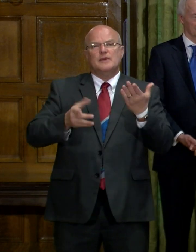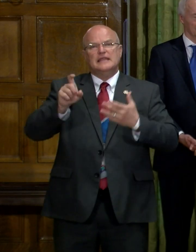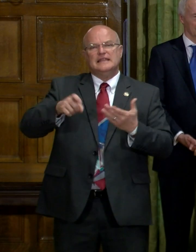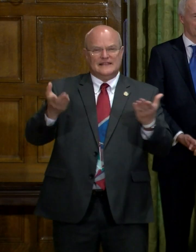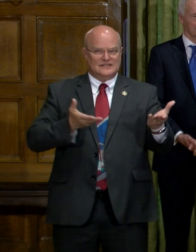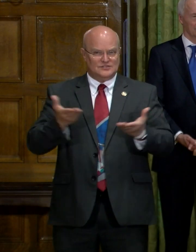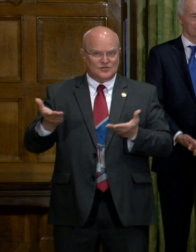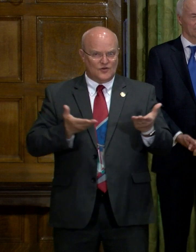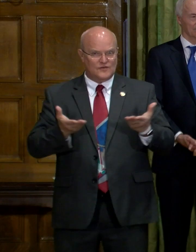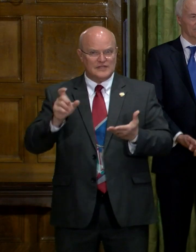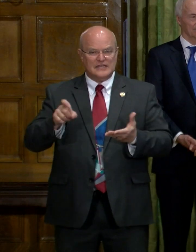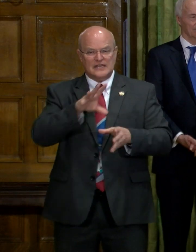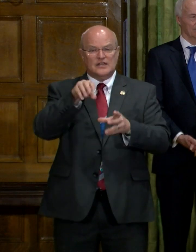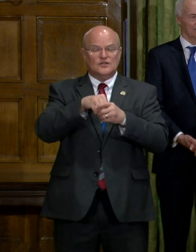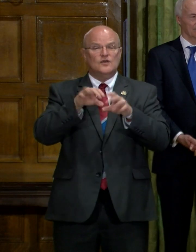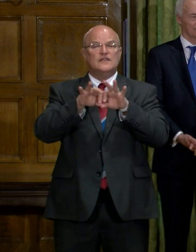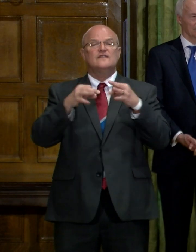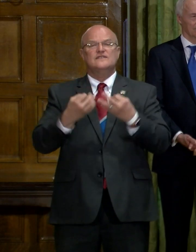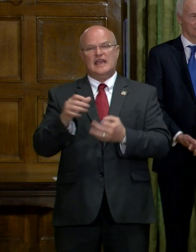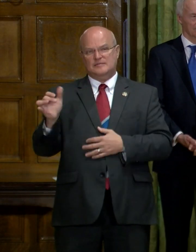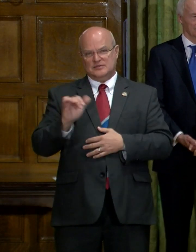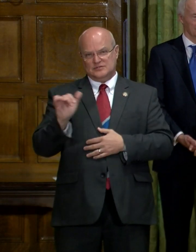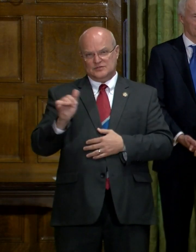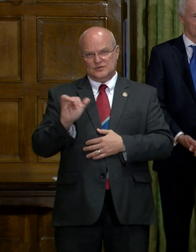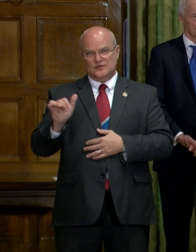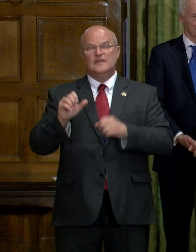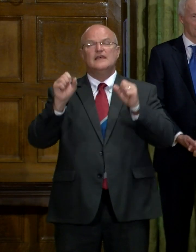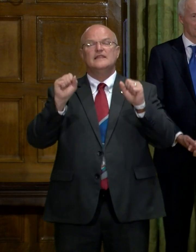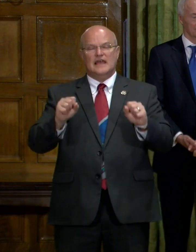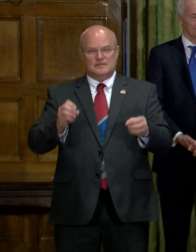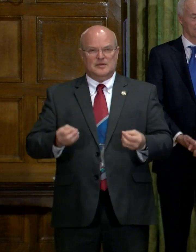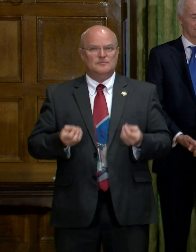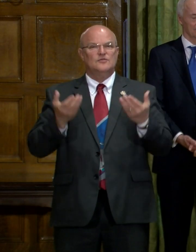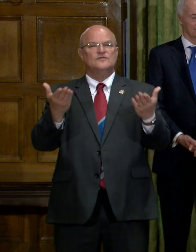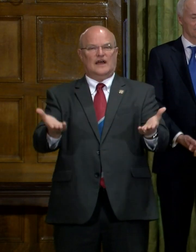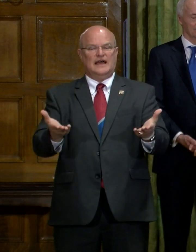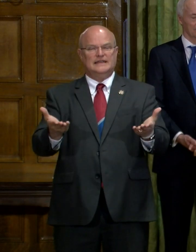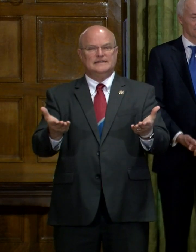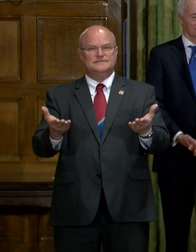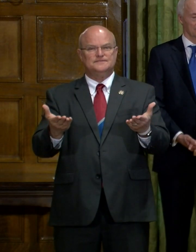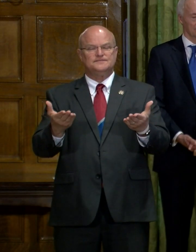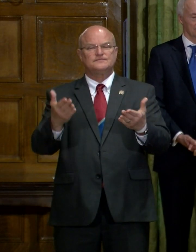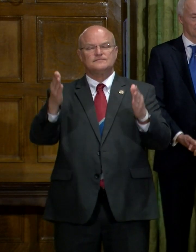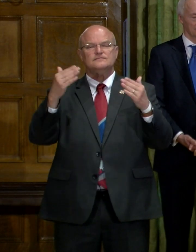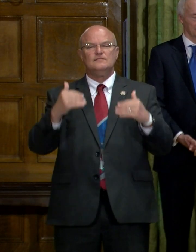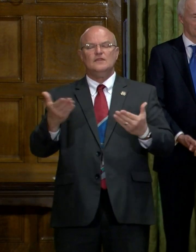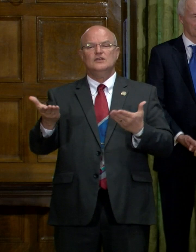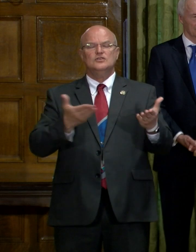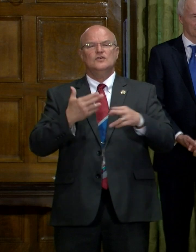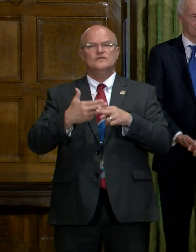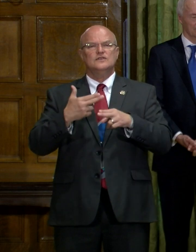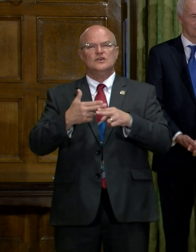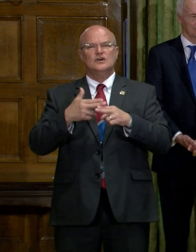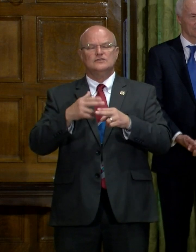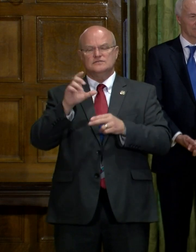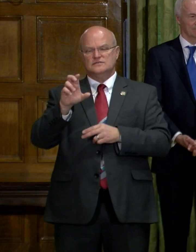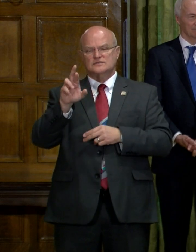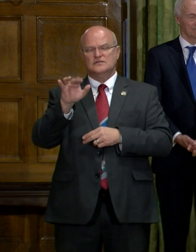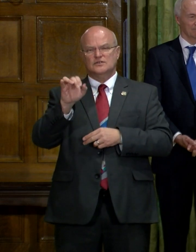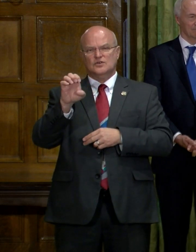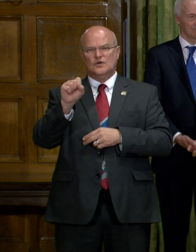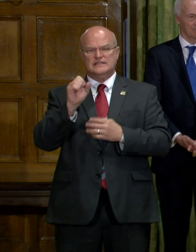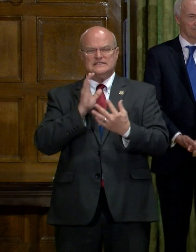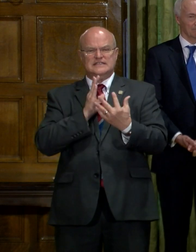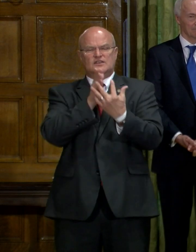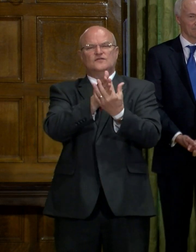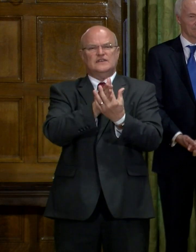that service and then you may need to include your family members in that service, and that can be provided. And then we also have a service called crisis intervention,